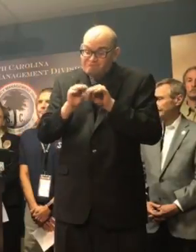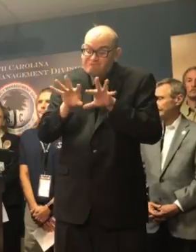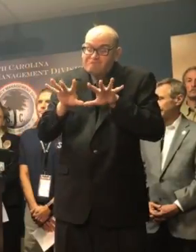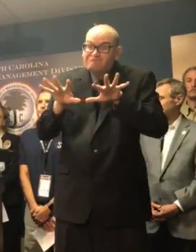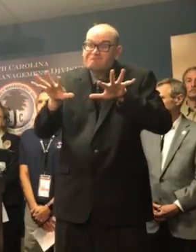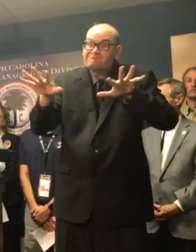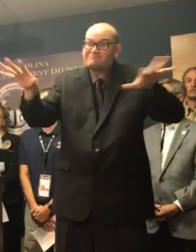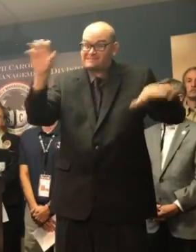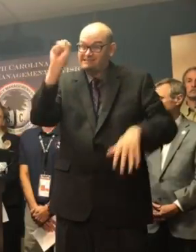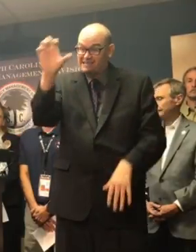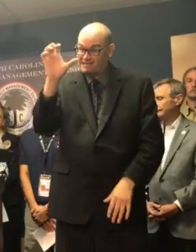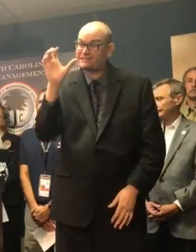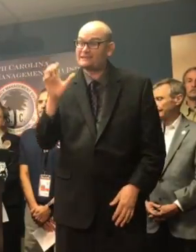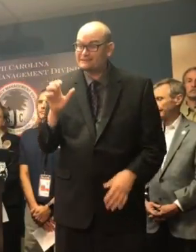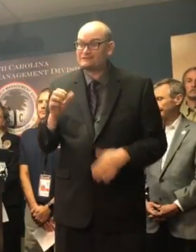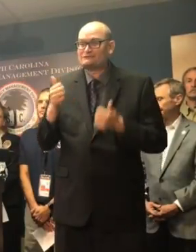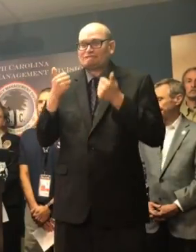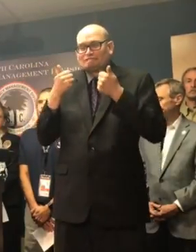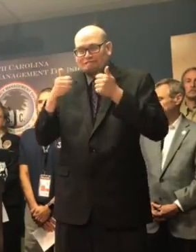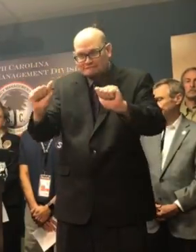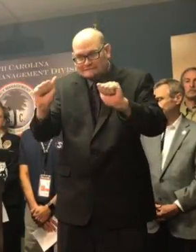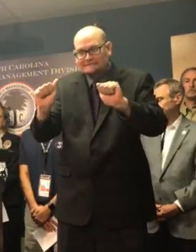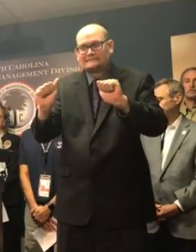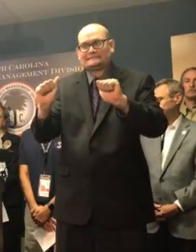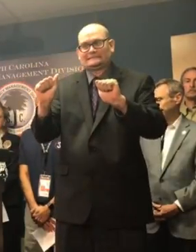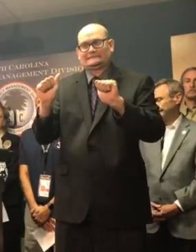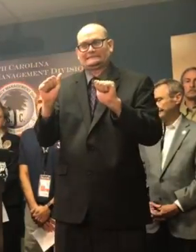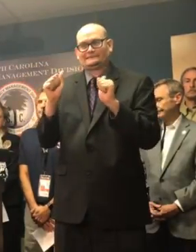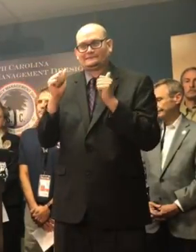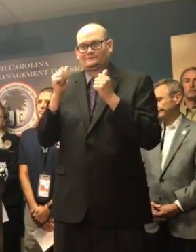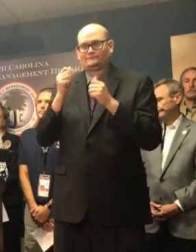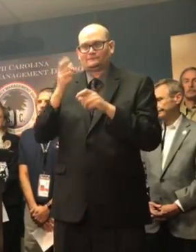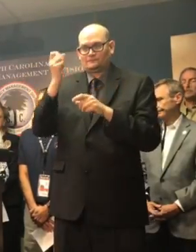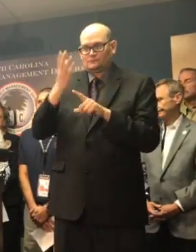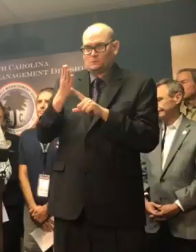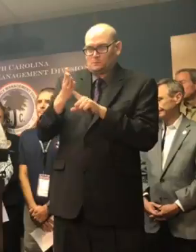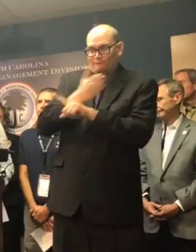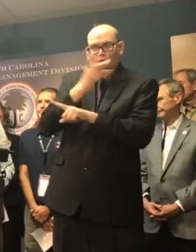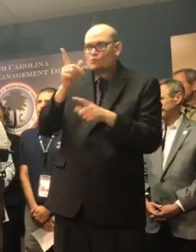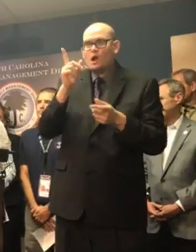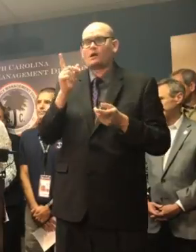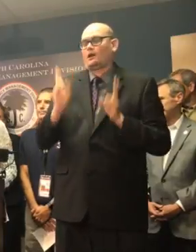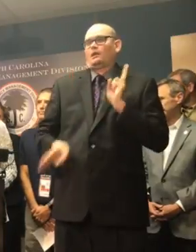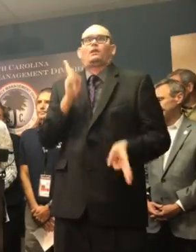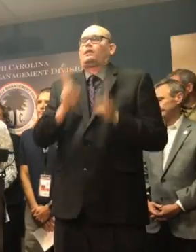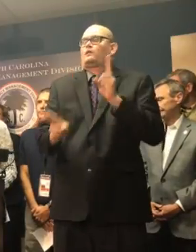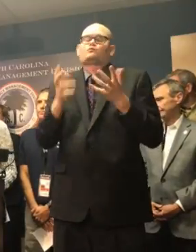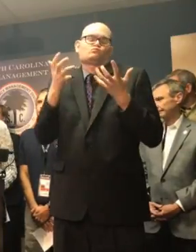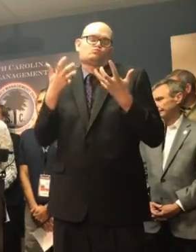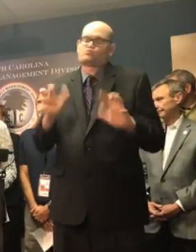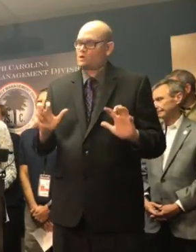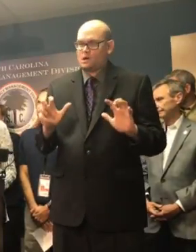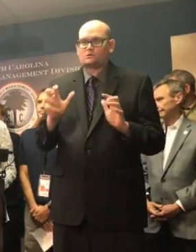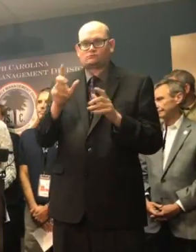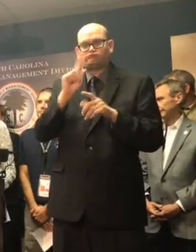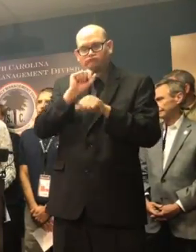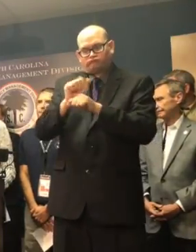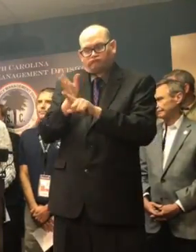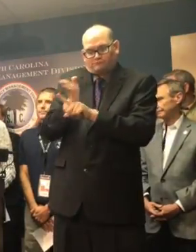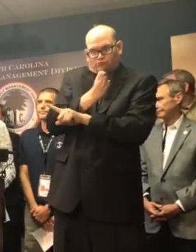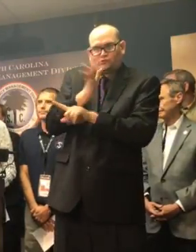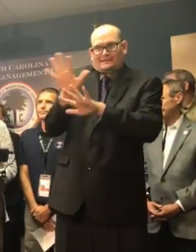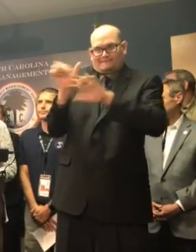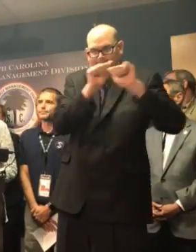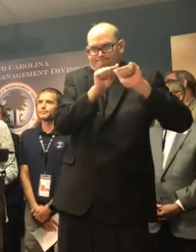are trying to get in front of this as best as we can, but we do expect those outages to occur. And then finally, the hotel status. We